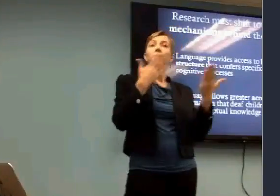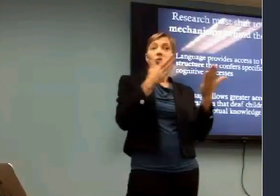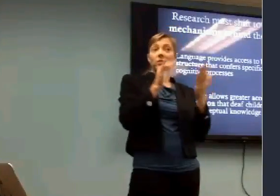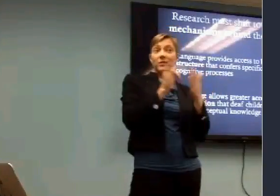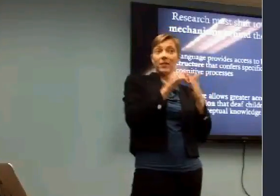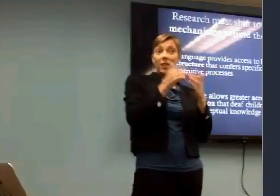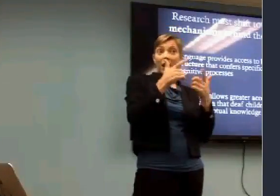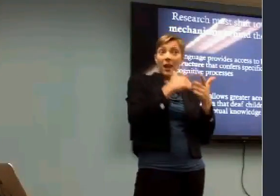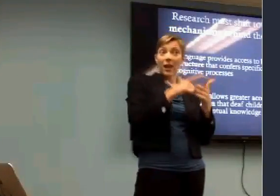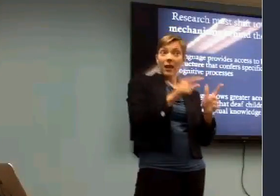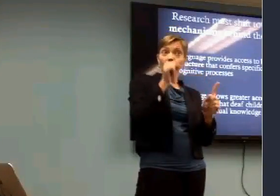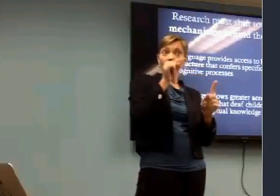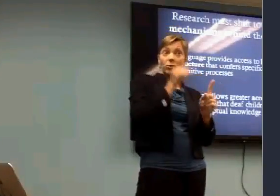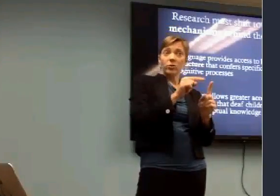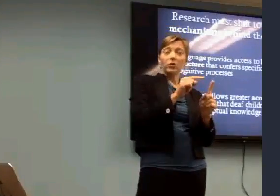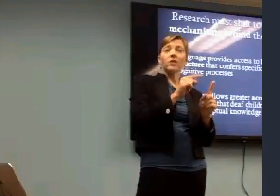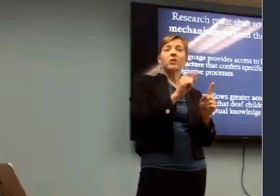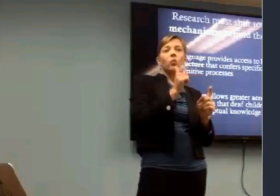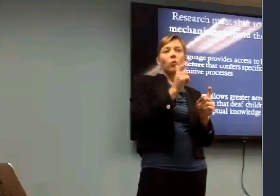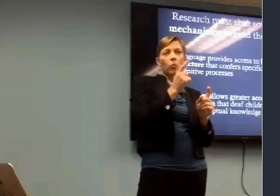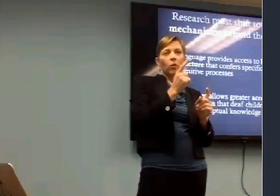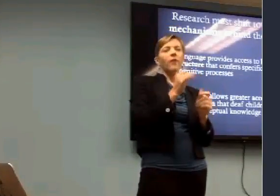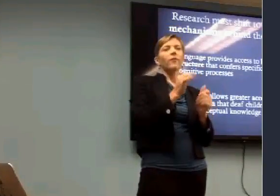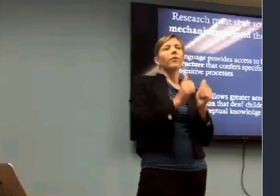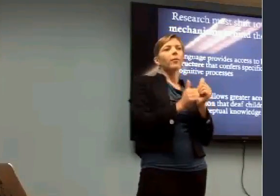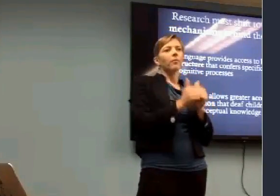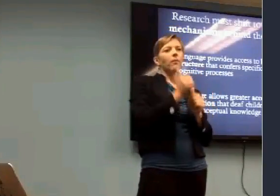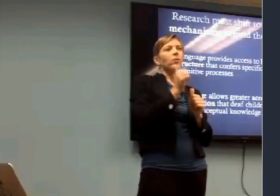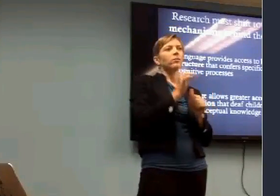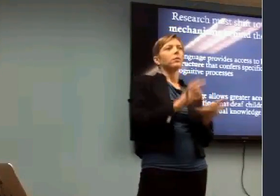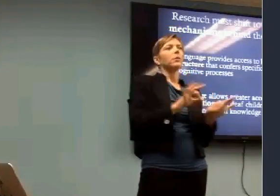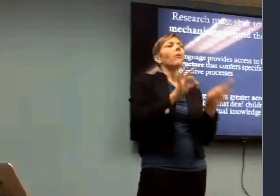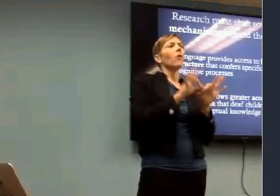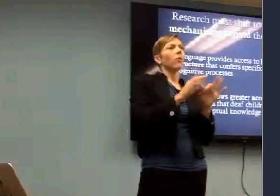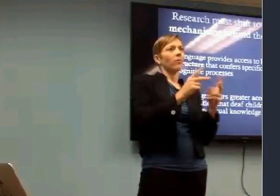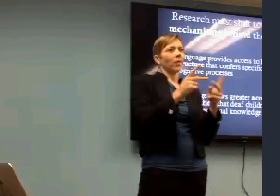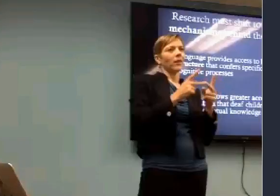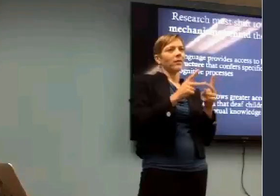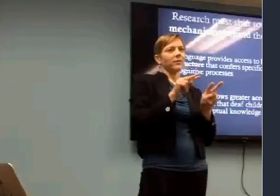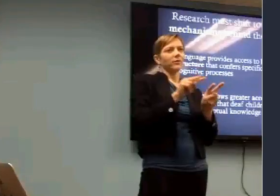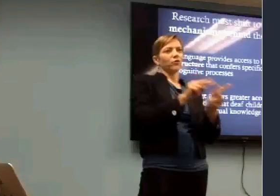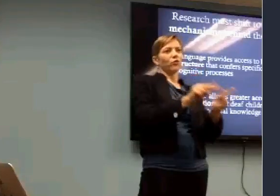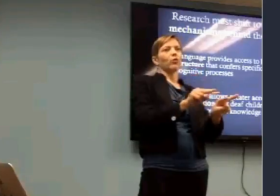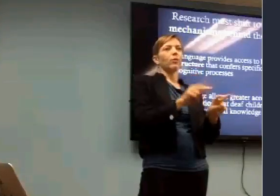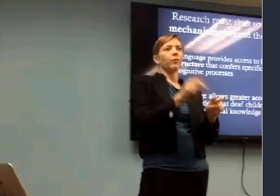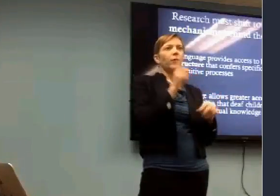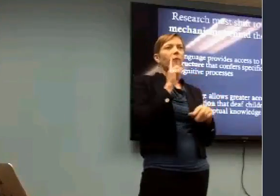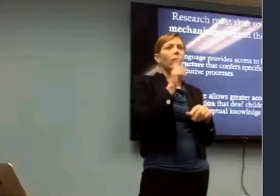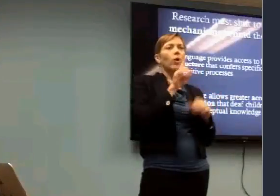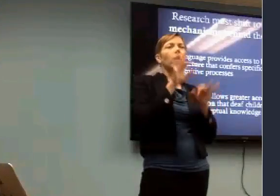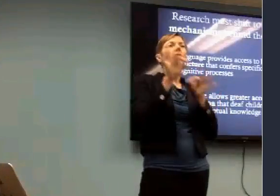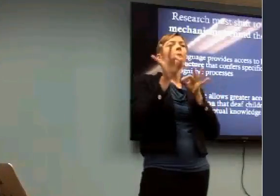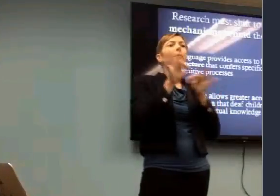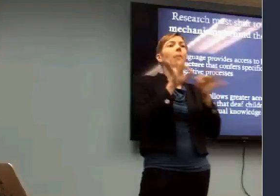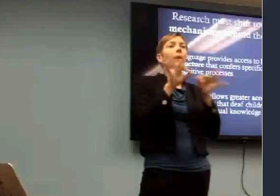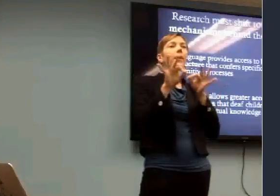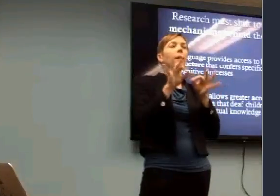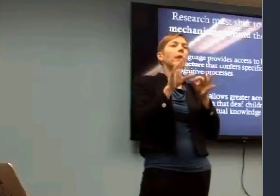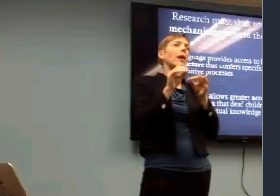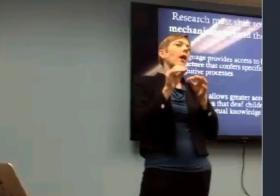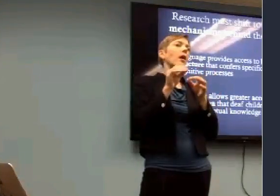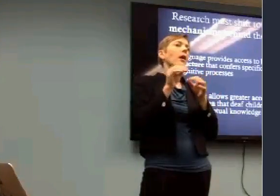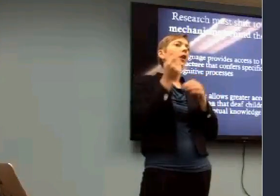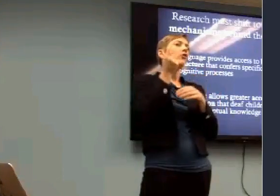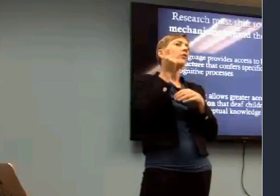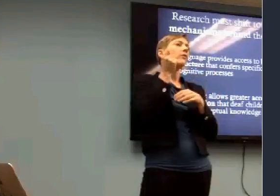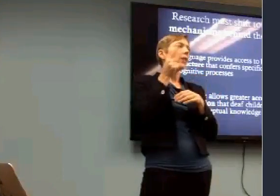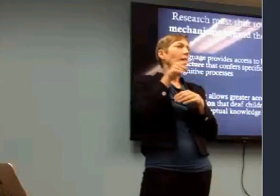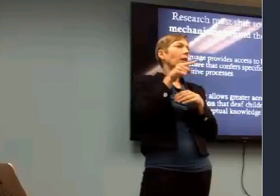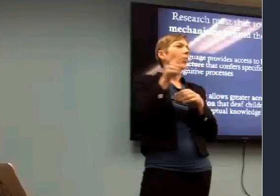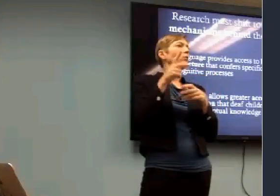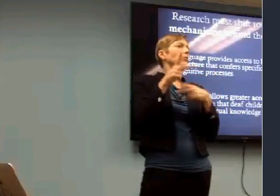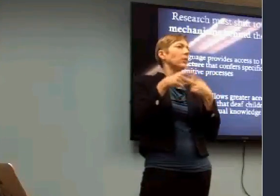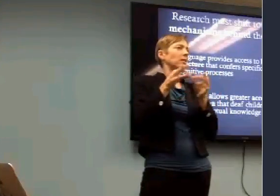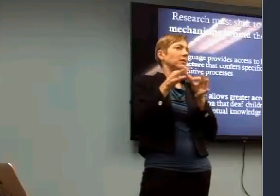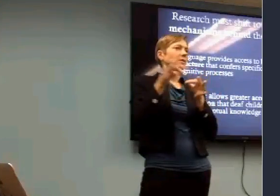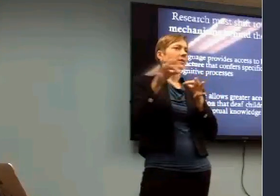delays. So I'm suggesting that language is one of the most important places that we need to look at to help us explain